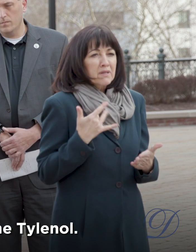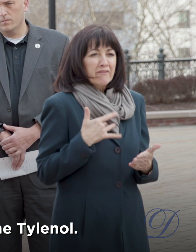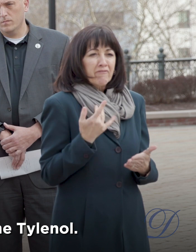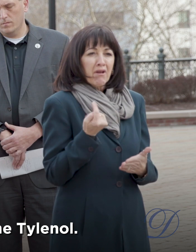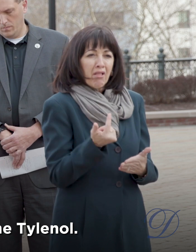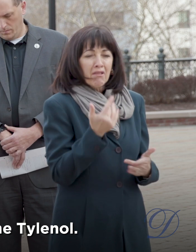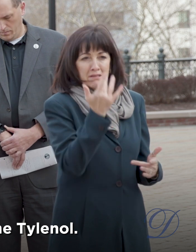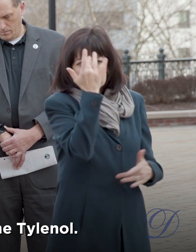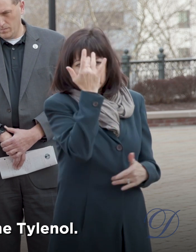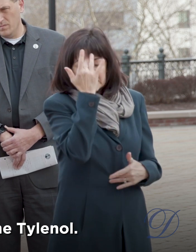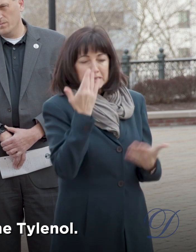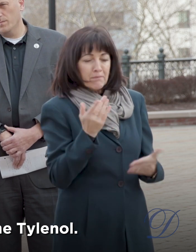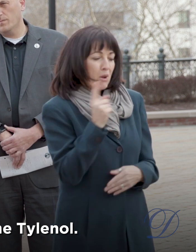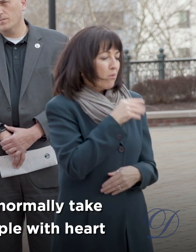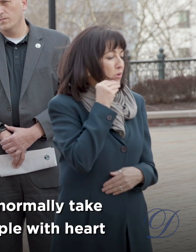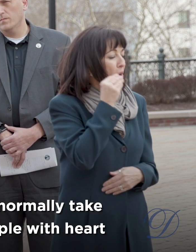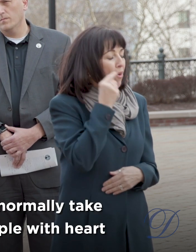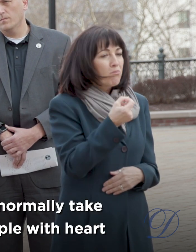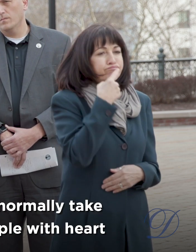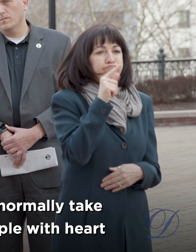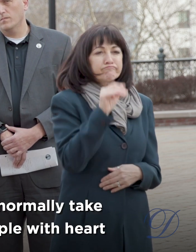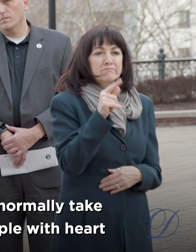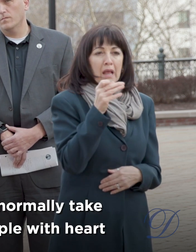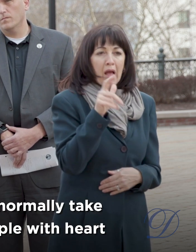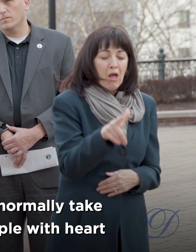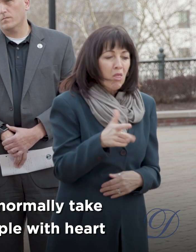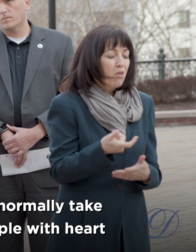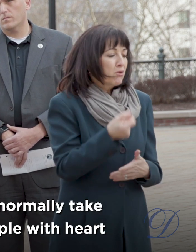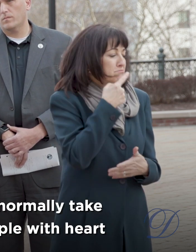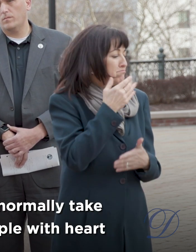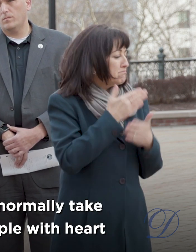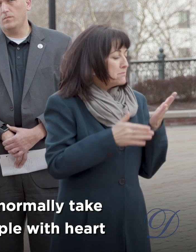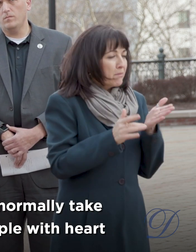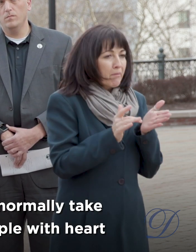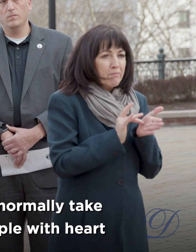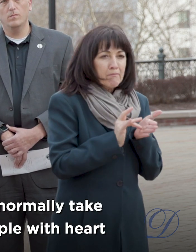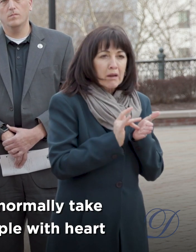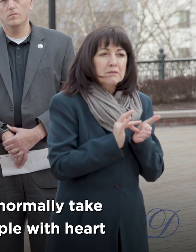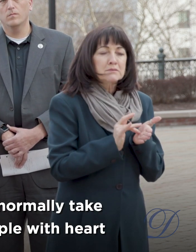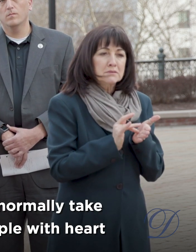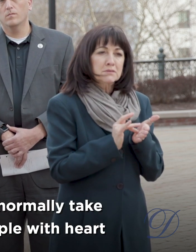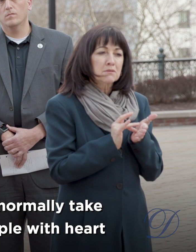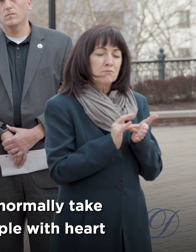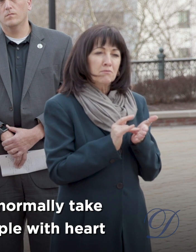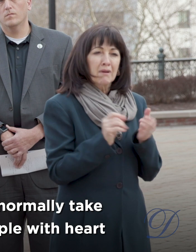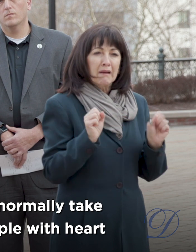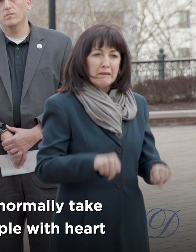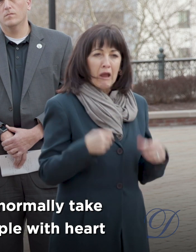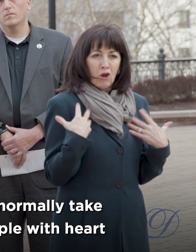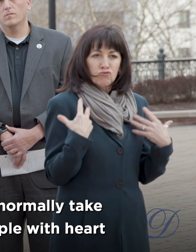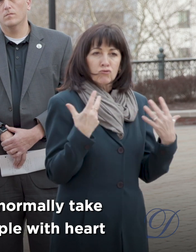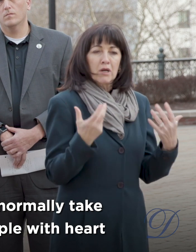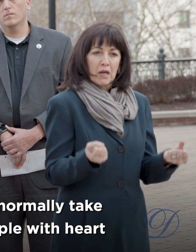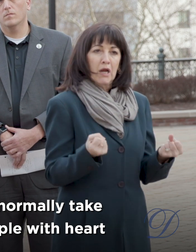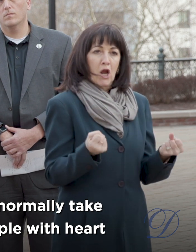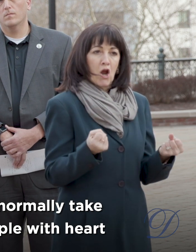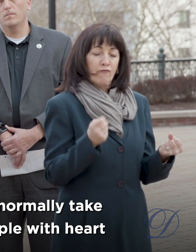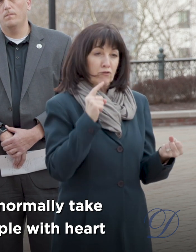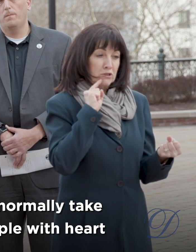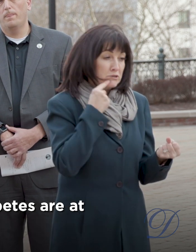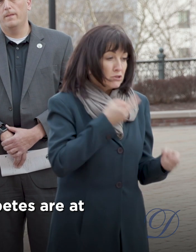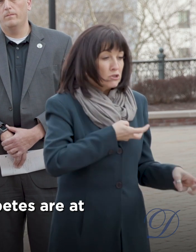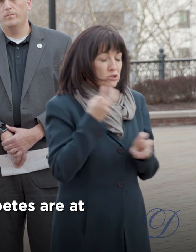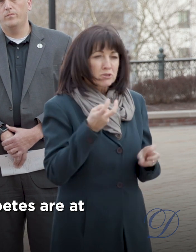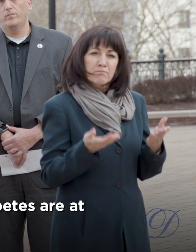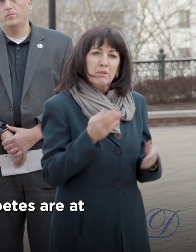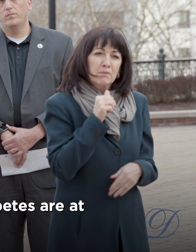fine, we'll go home, we'll take some Tylenol, we'll take some medication we normally take, and recover. But seniors and people